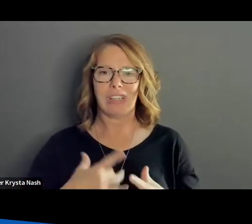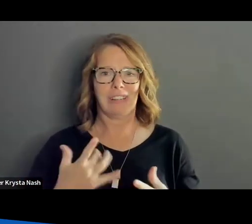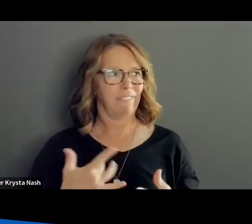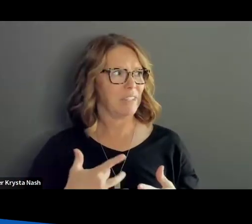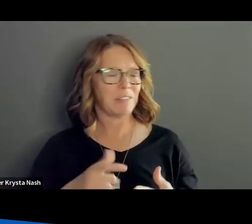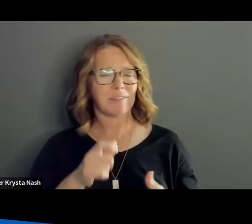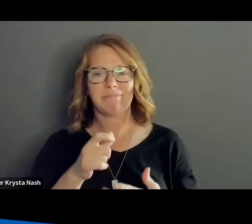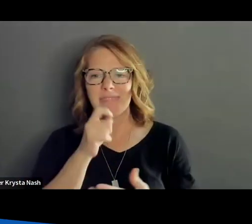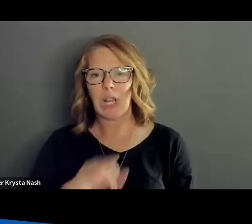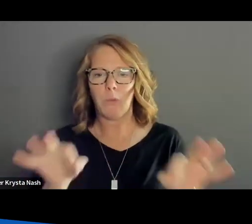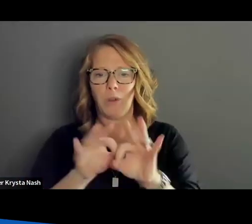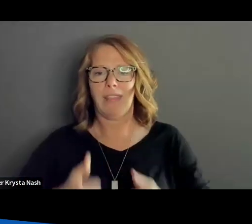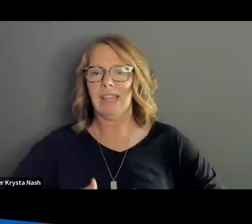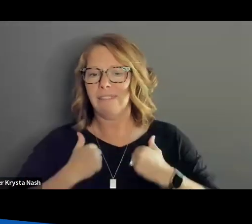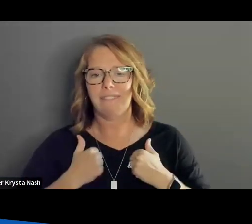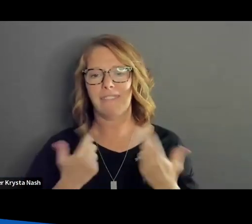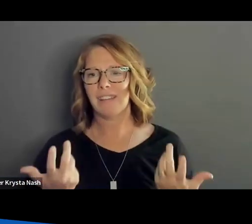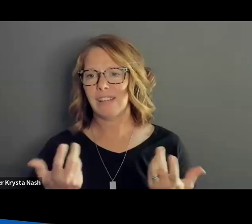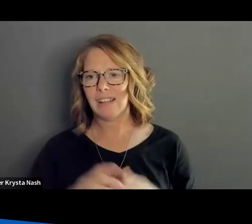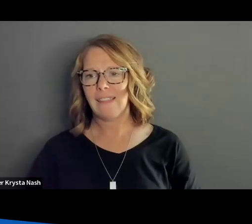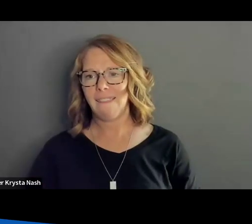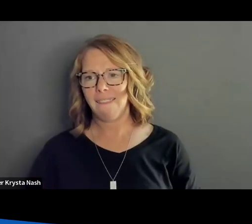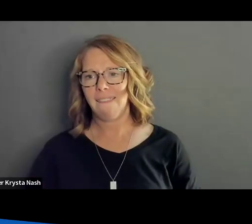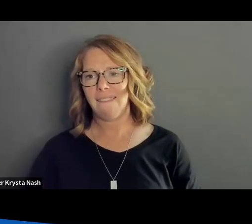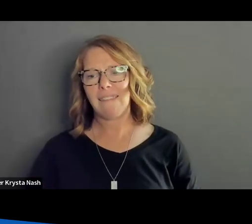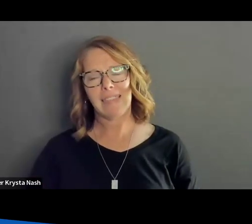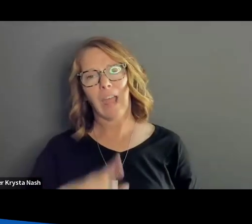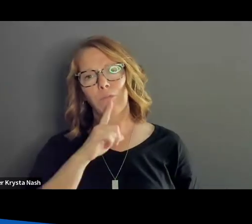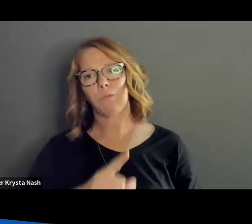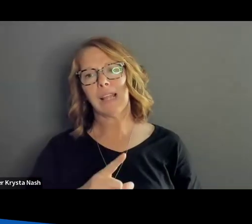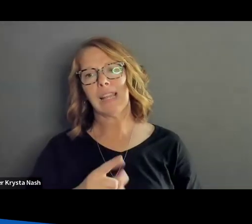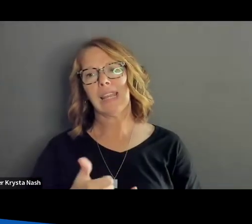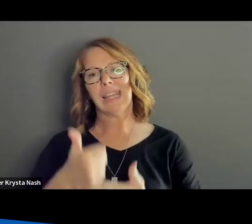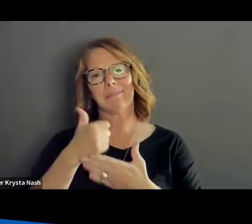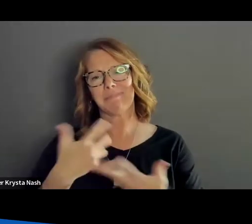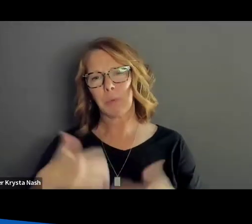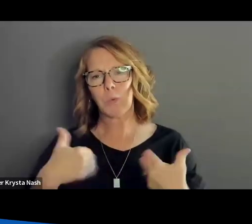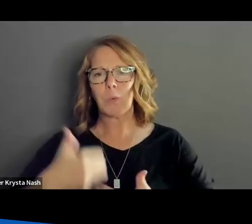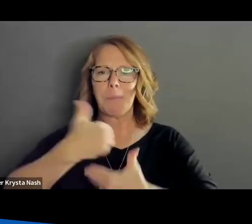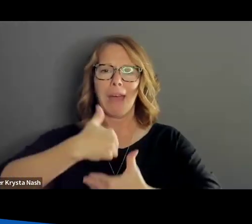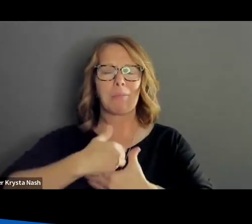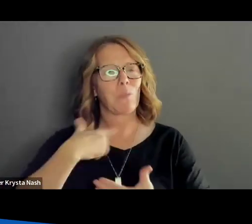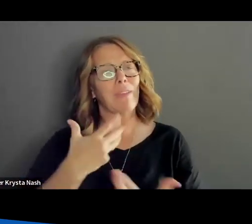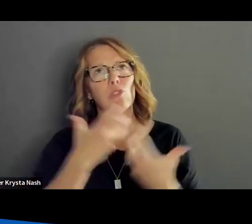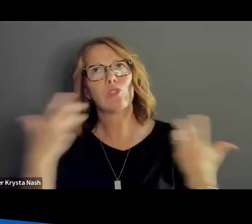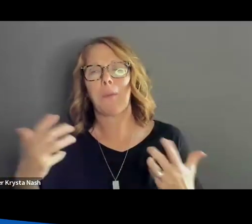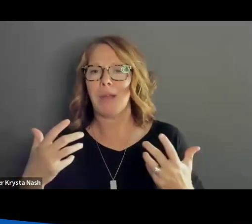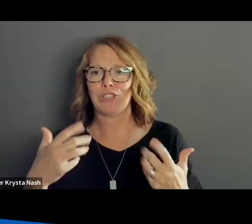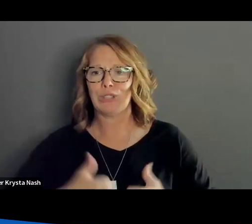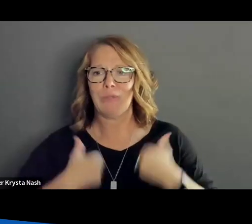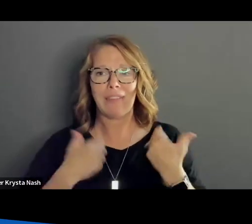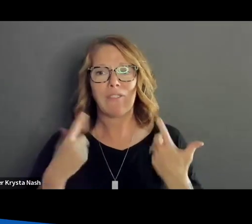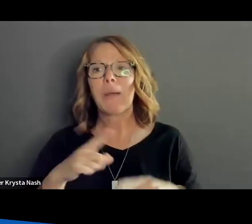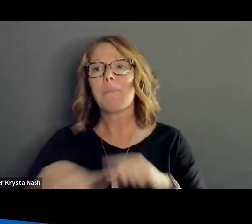always is something that really gets gets to me because we've got so much to live for and there's so much to do. But you can understand how